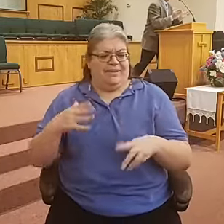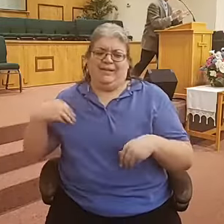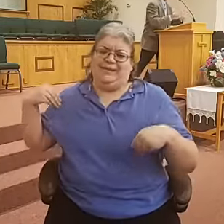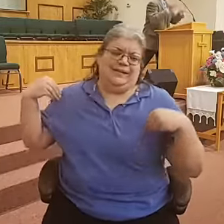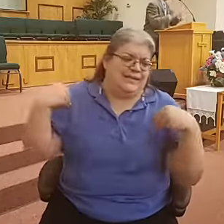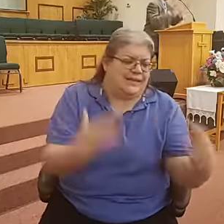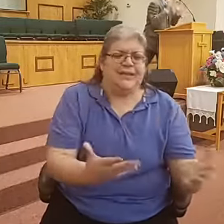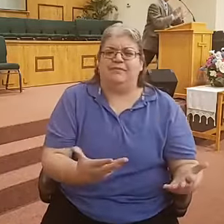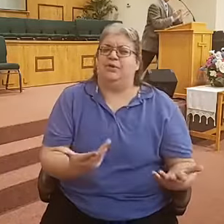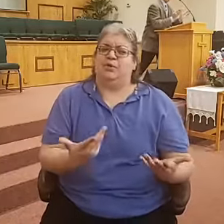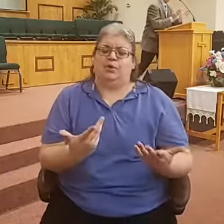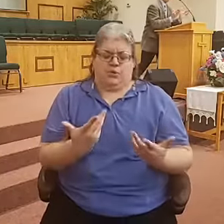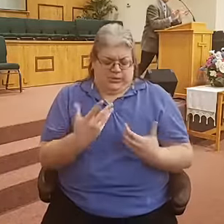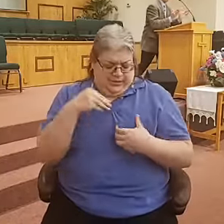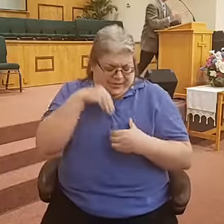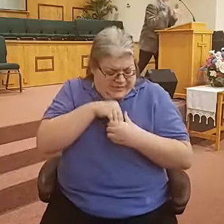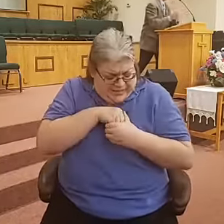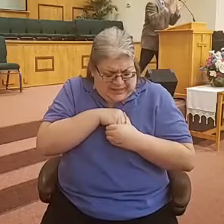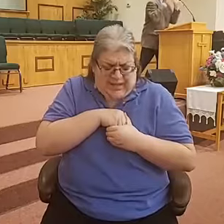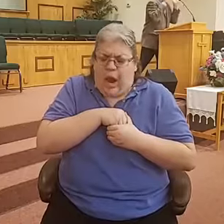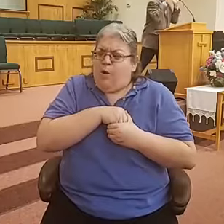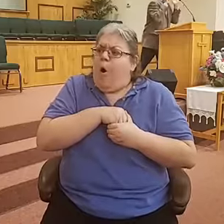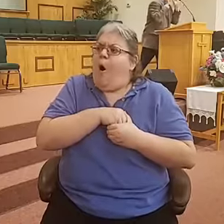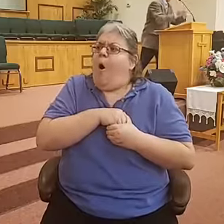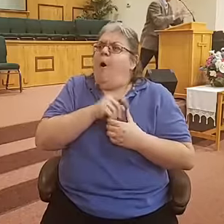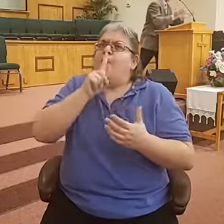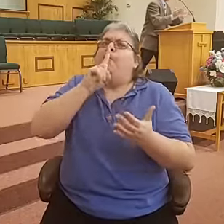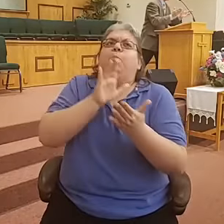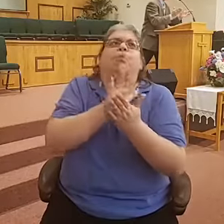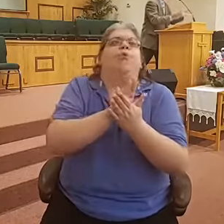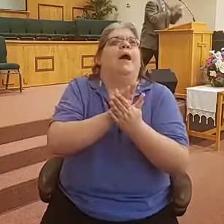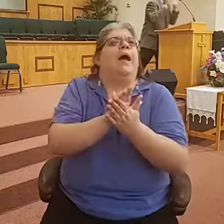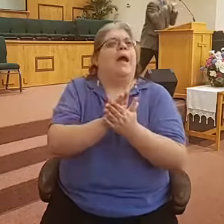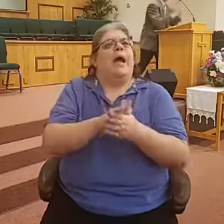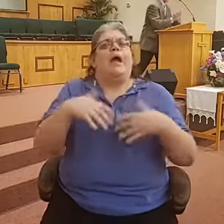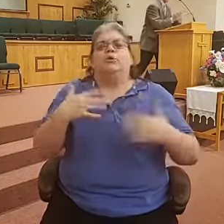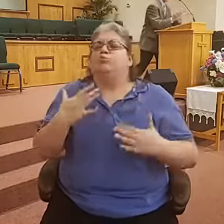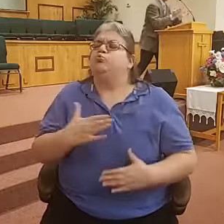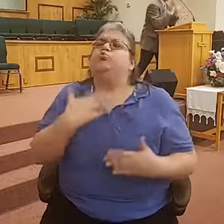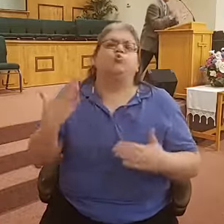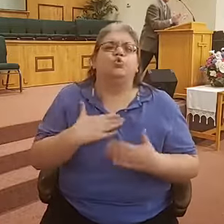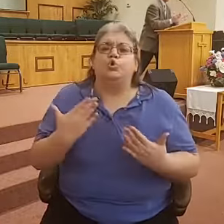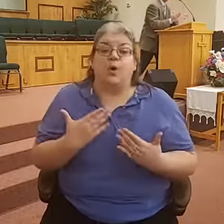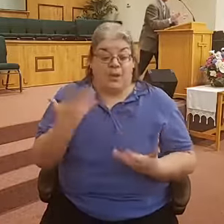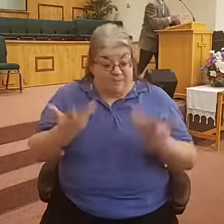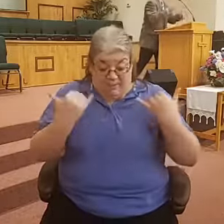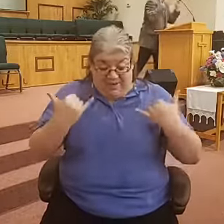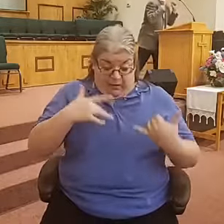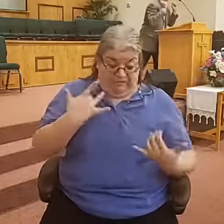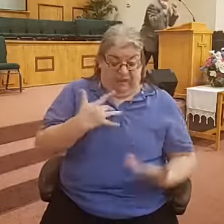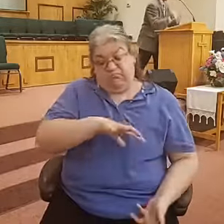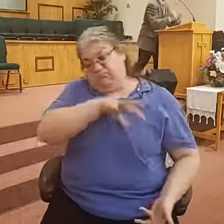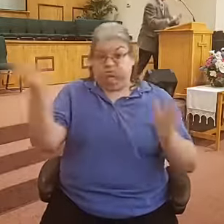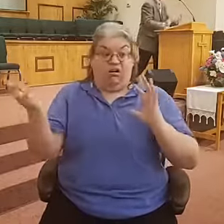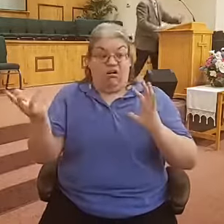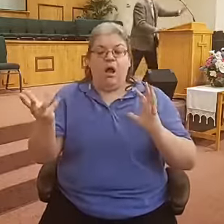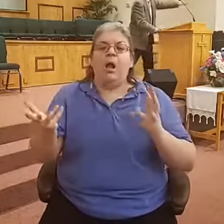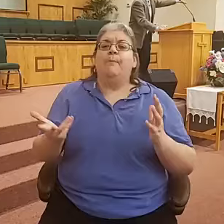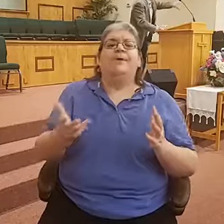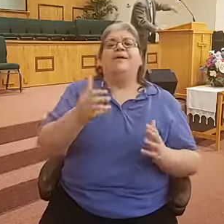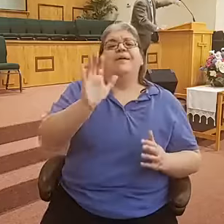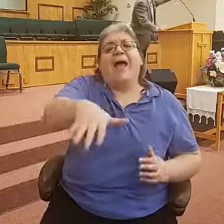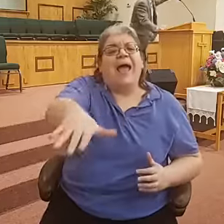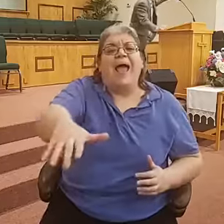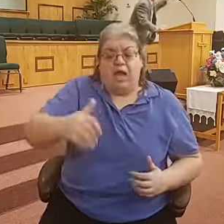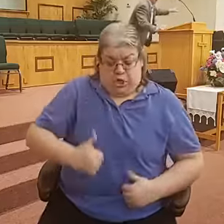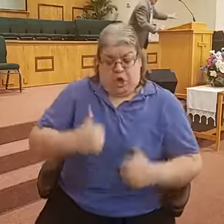and order in your life. Though there might be chaos, if you'll turn it over to Jesus, I'm just telling you, like